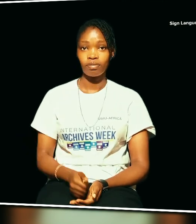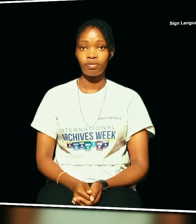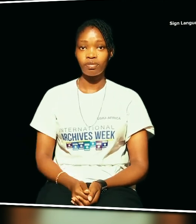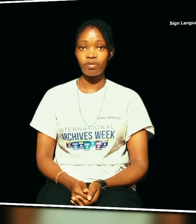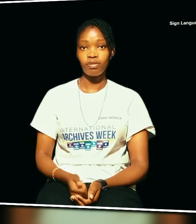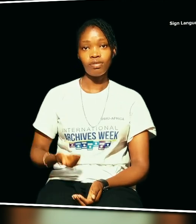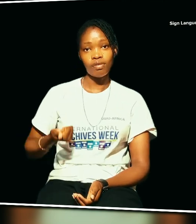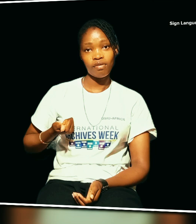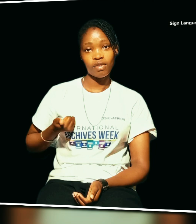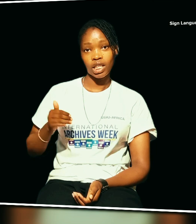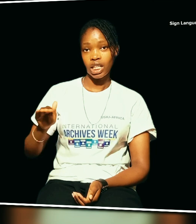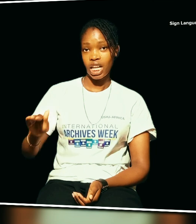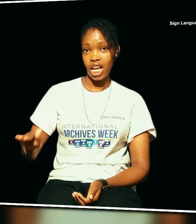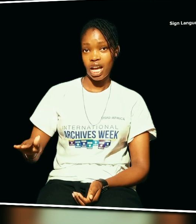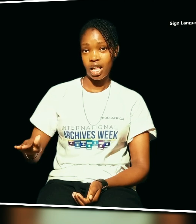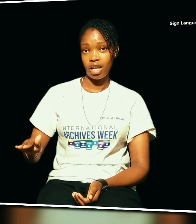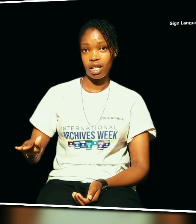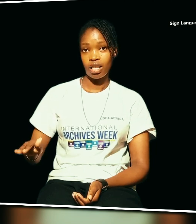girl,